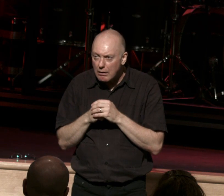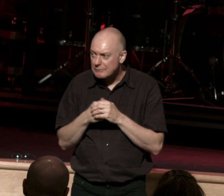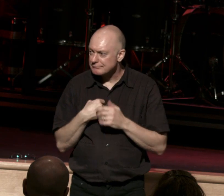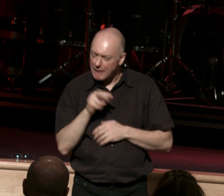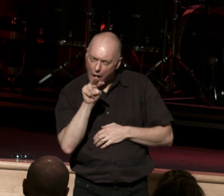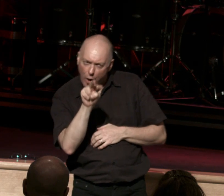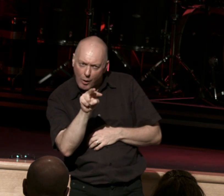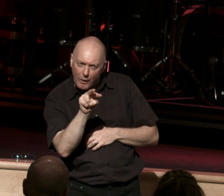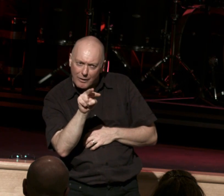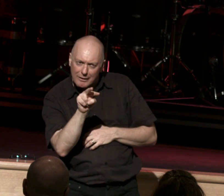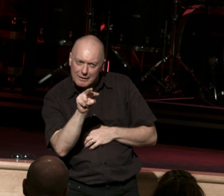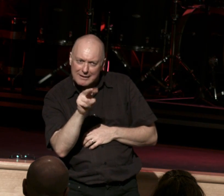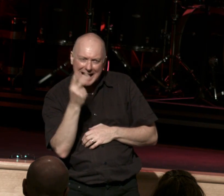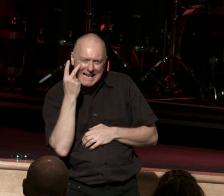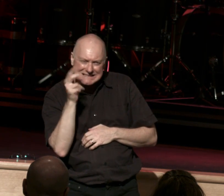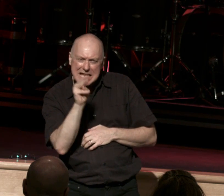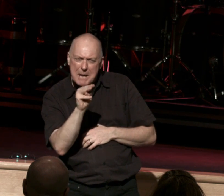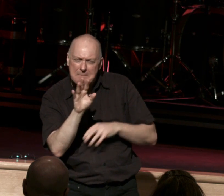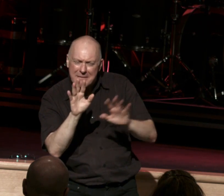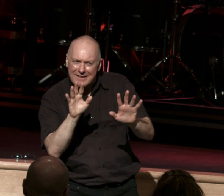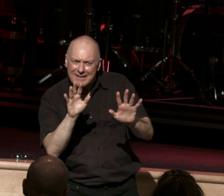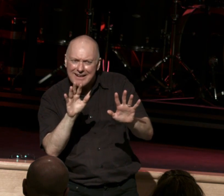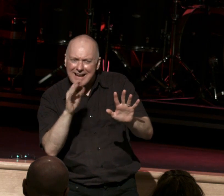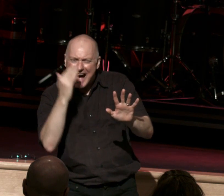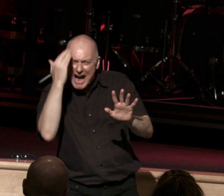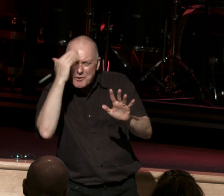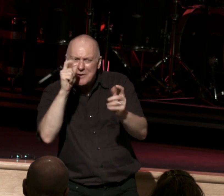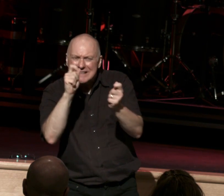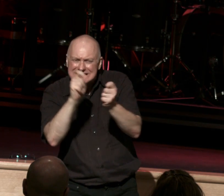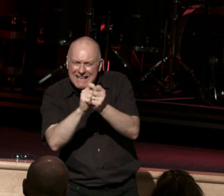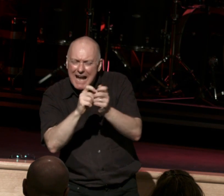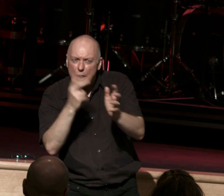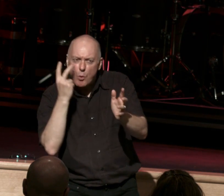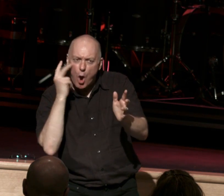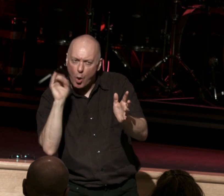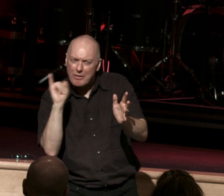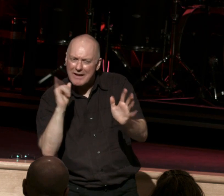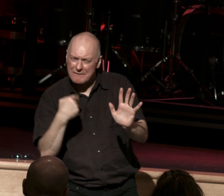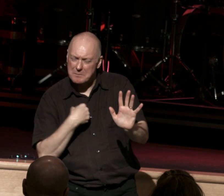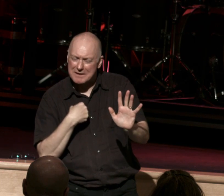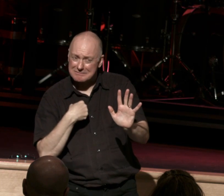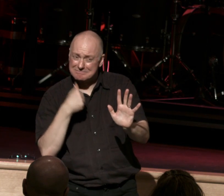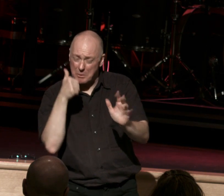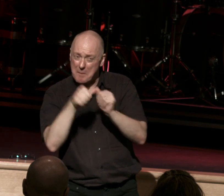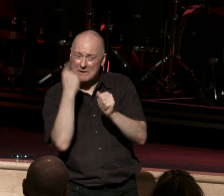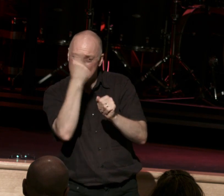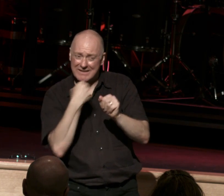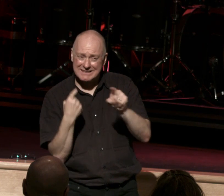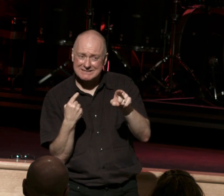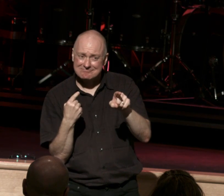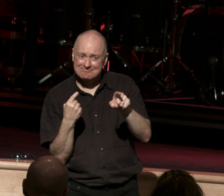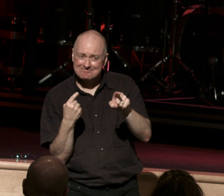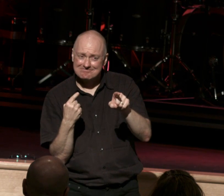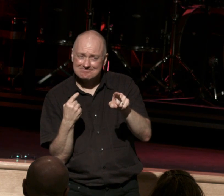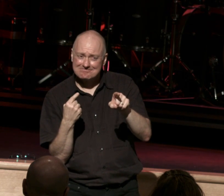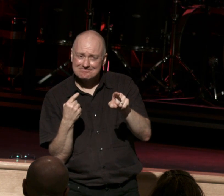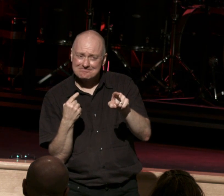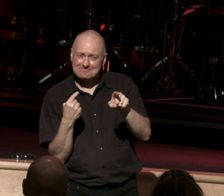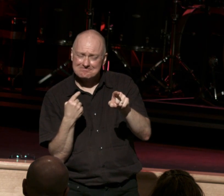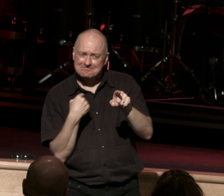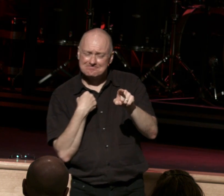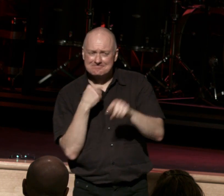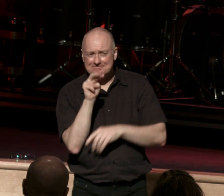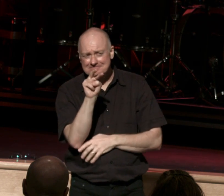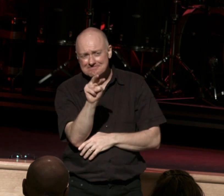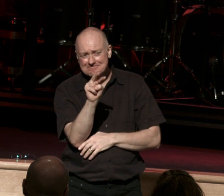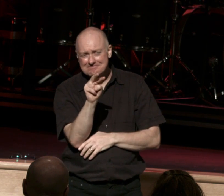there looking at him, and I can take you to the room. I can see him right now. I know exactly what that looked like for me. And there he was. And I just was in